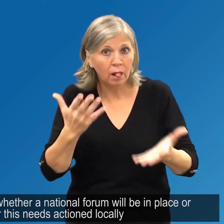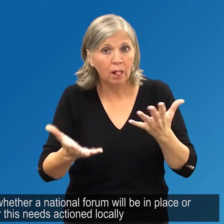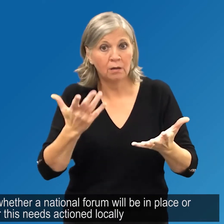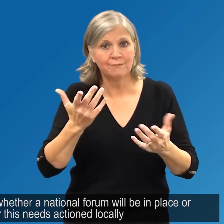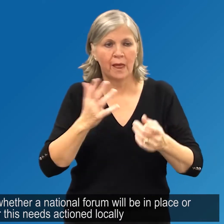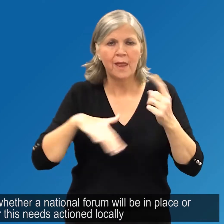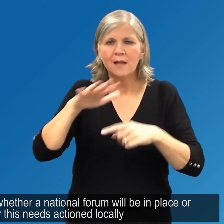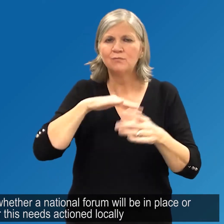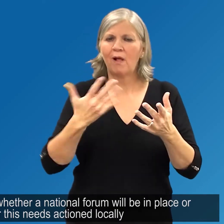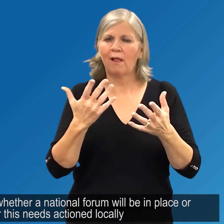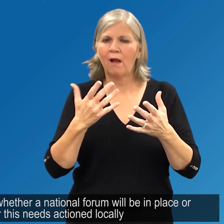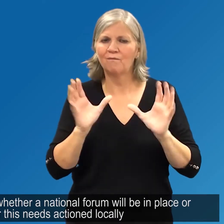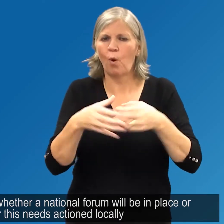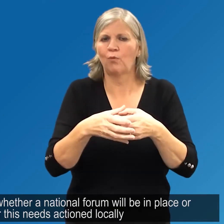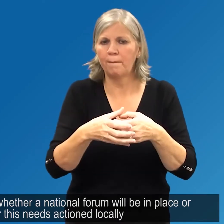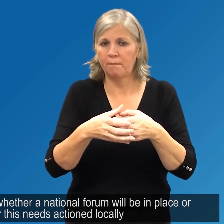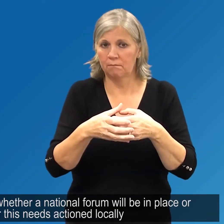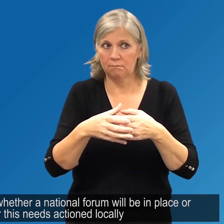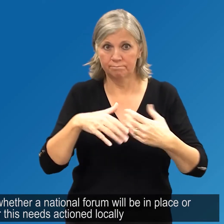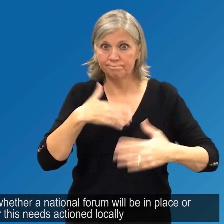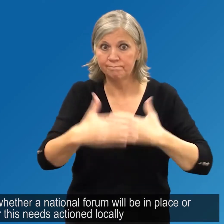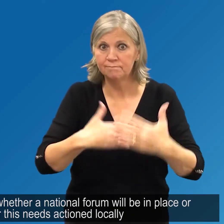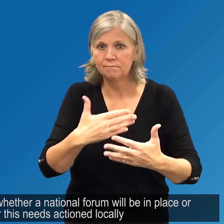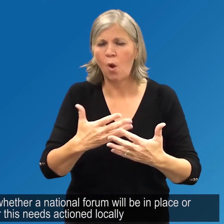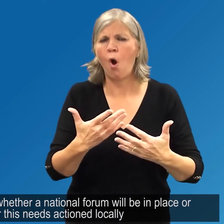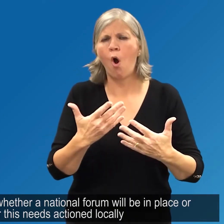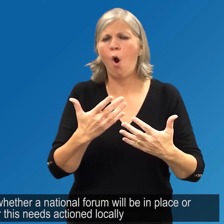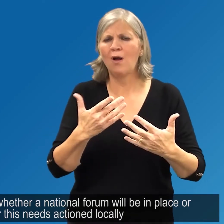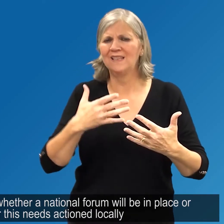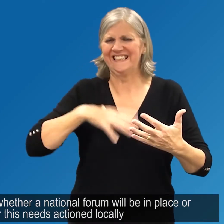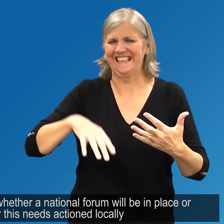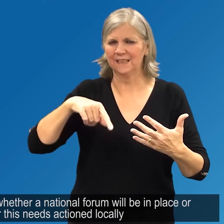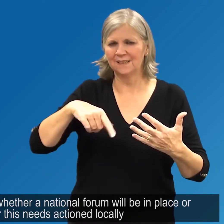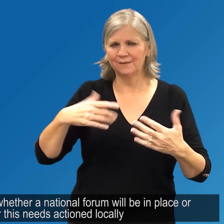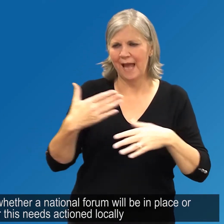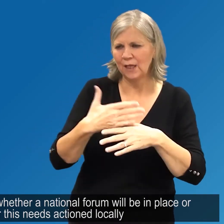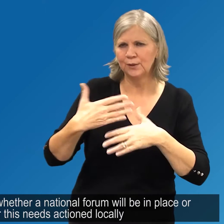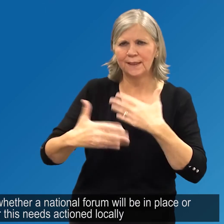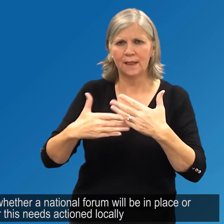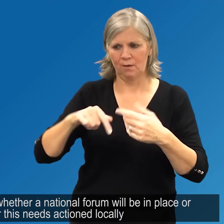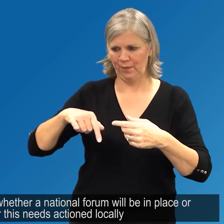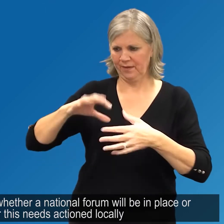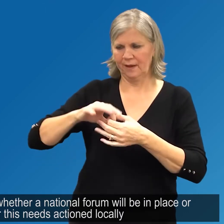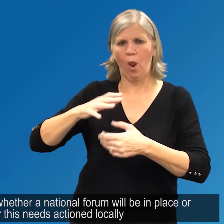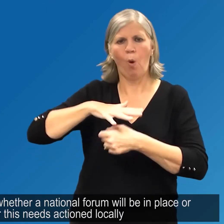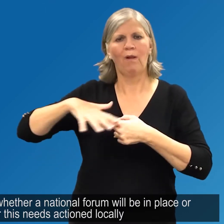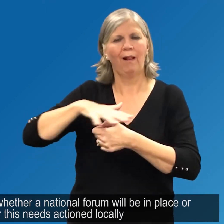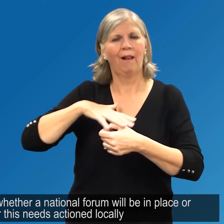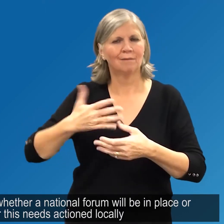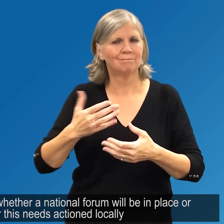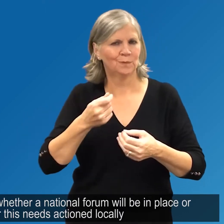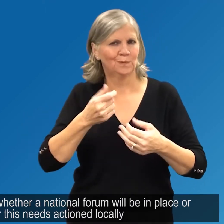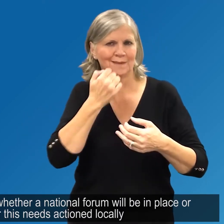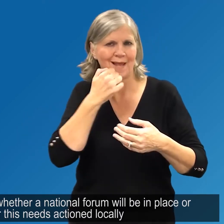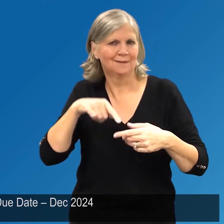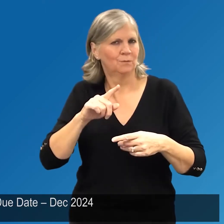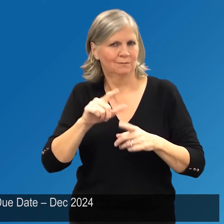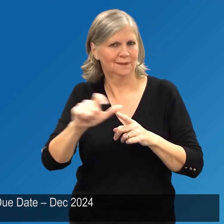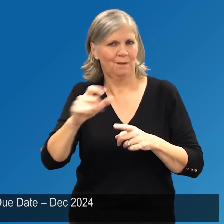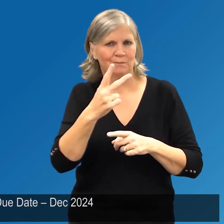Sub-actions. Explore whether a national forum will be in place or whether this needs actioned locally. Due